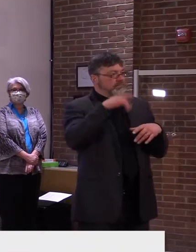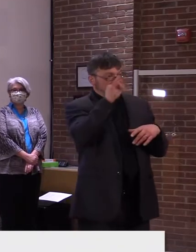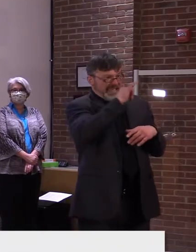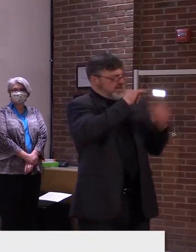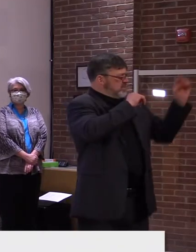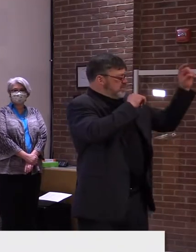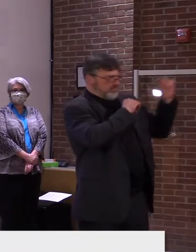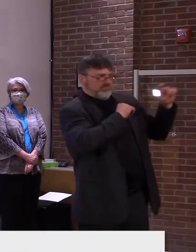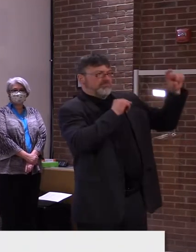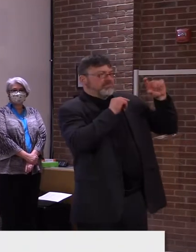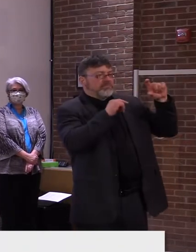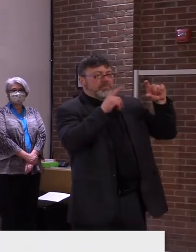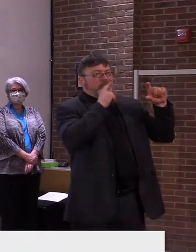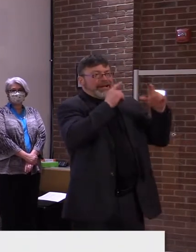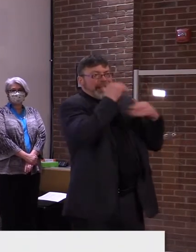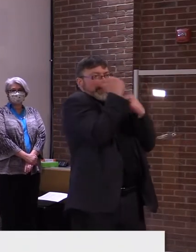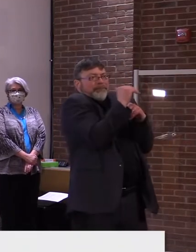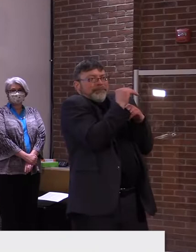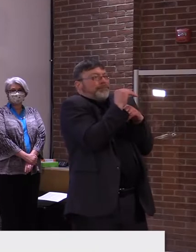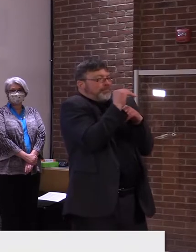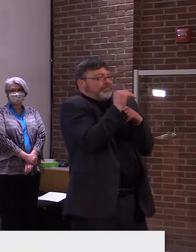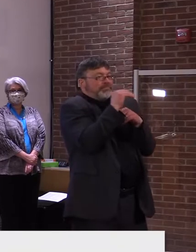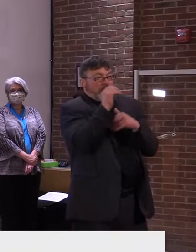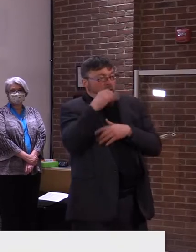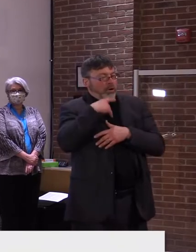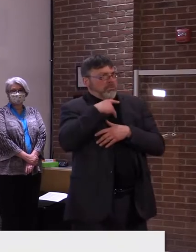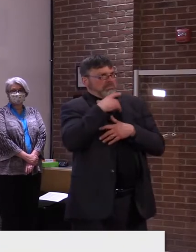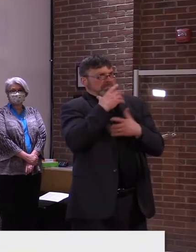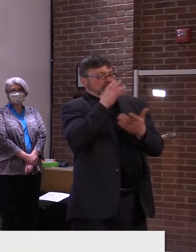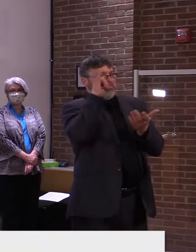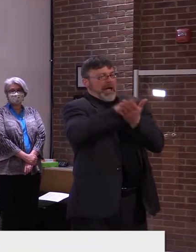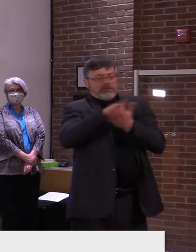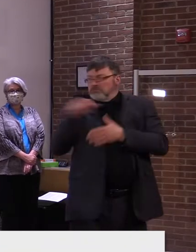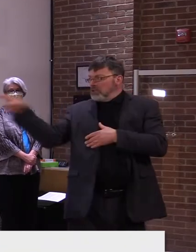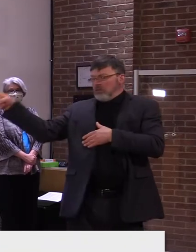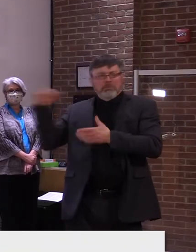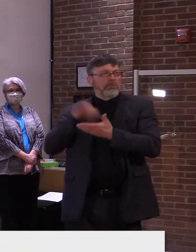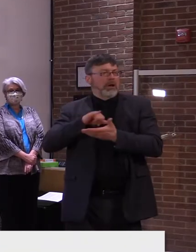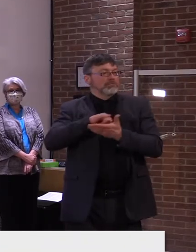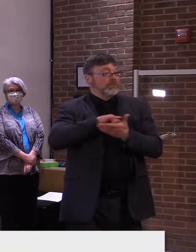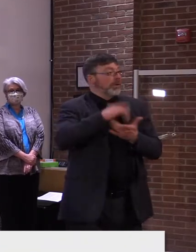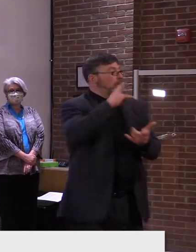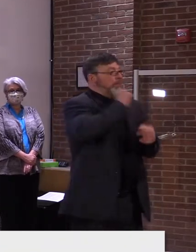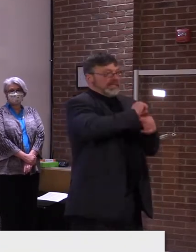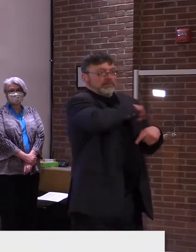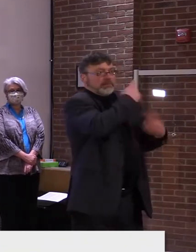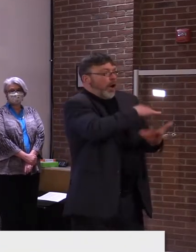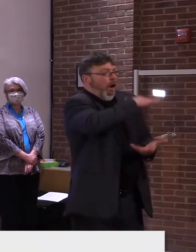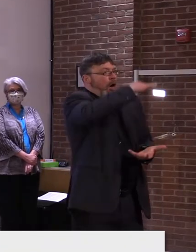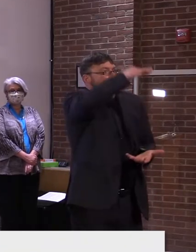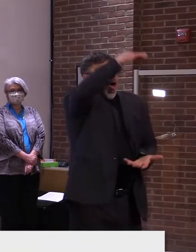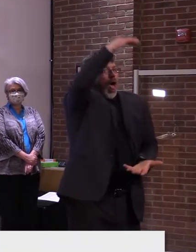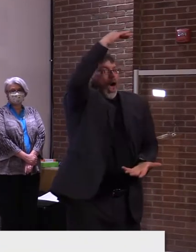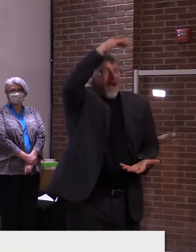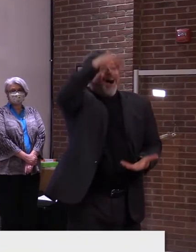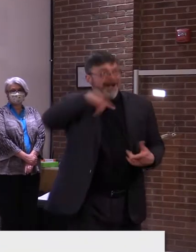do all the things we're talking about and get vaccinated, we're going to really come out on top. Thank you.